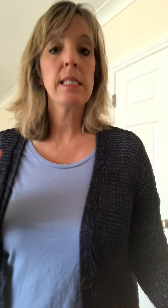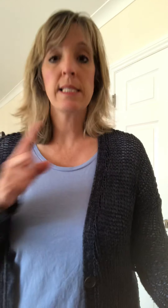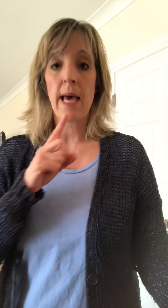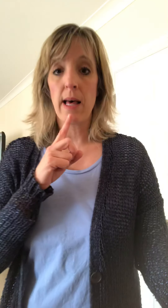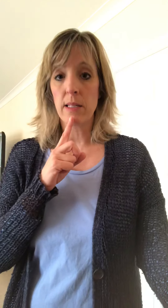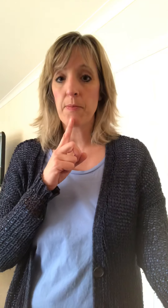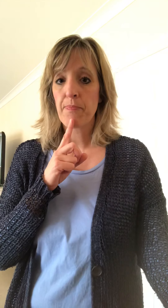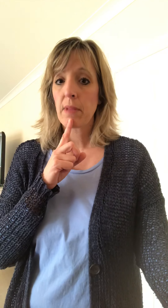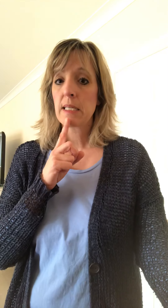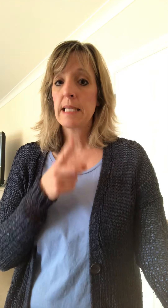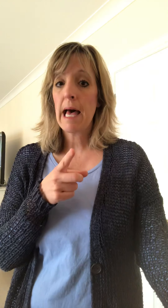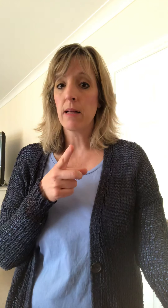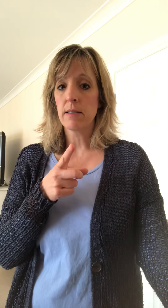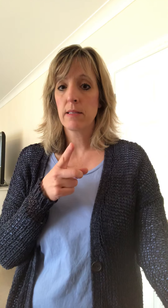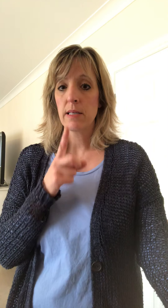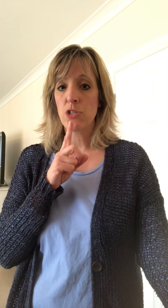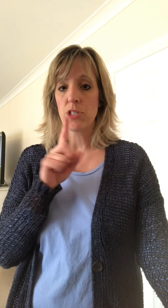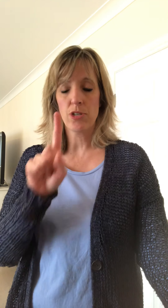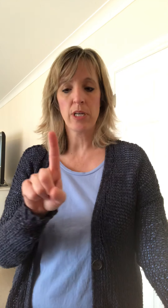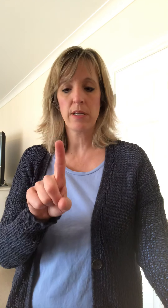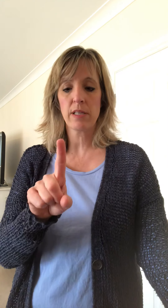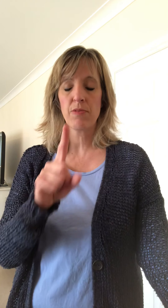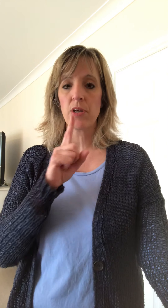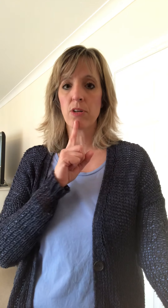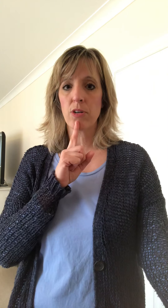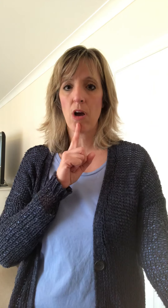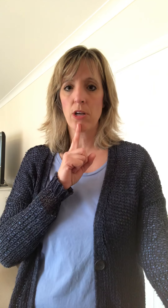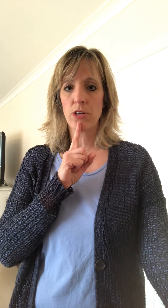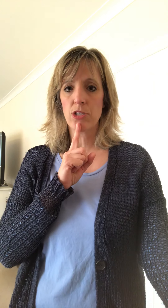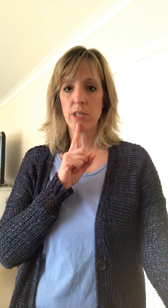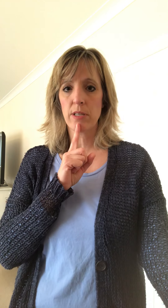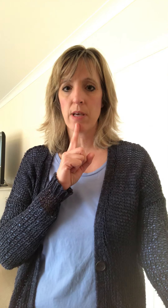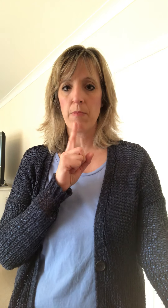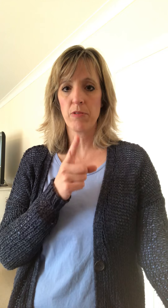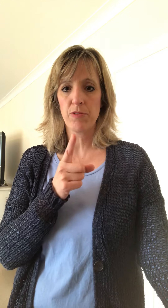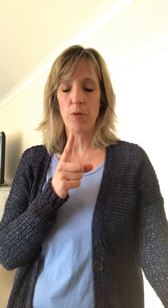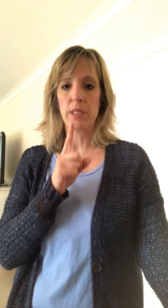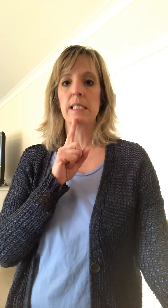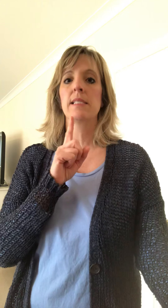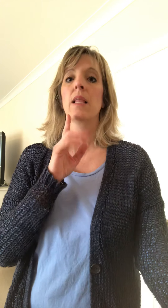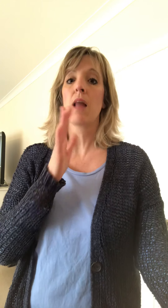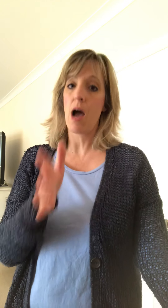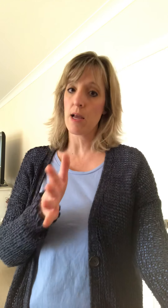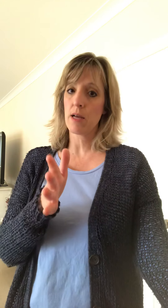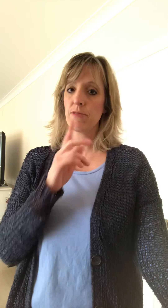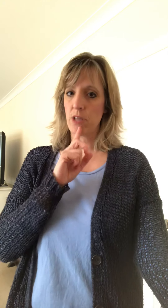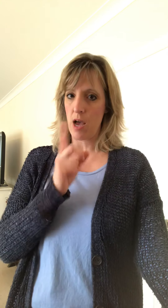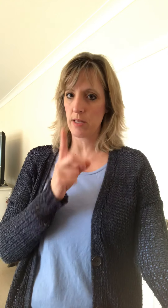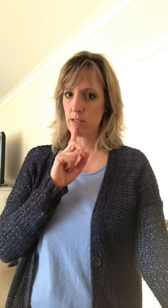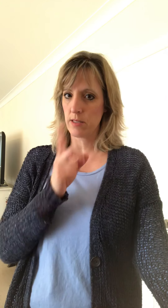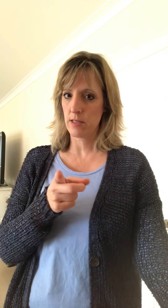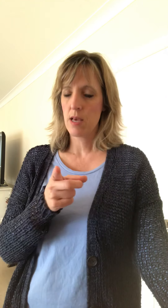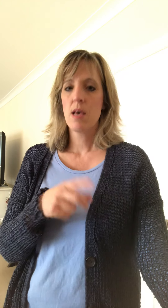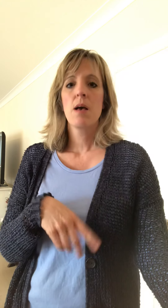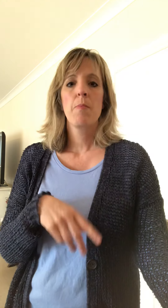is tell. Tell is just your index finger on your chin and moves forward. This is a lot of signs,